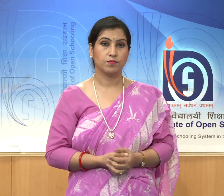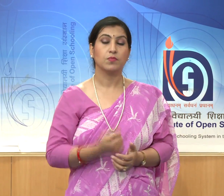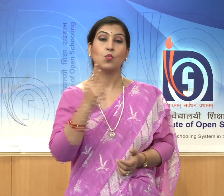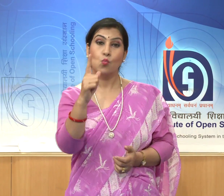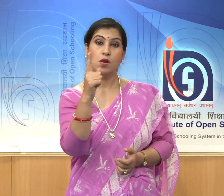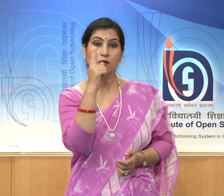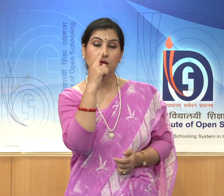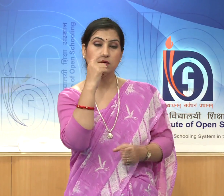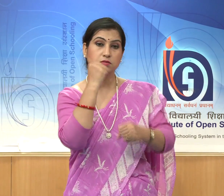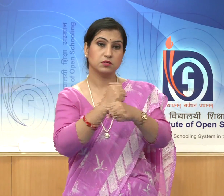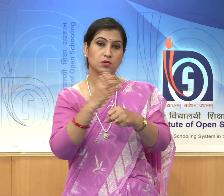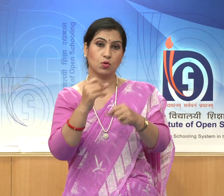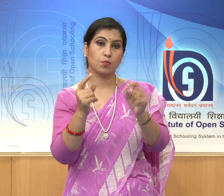a gopi.